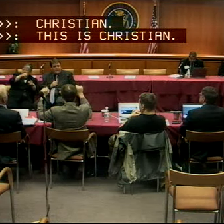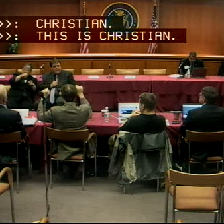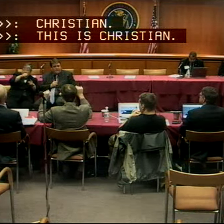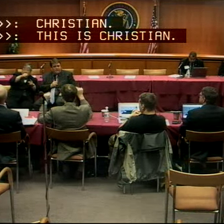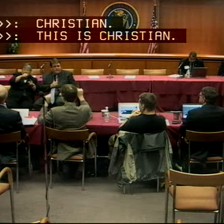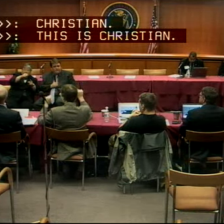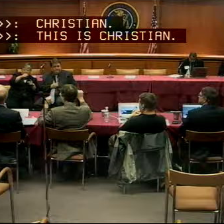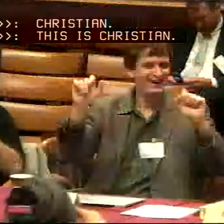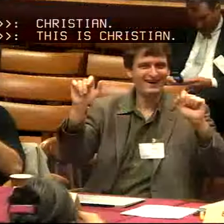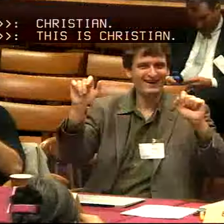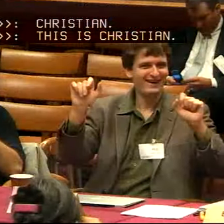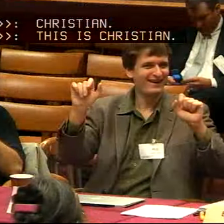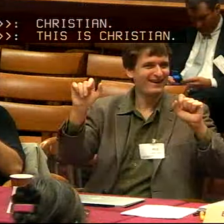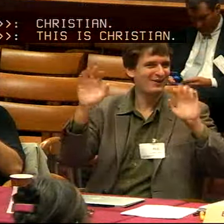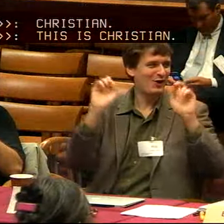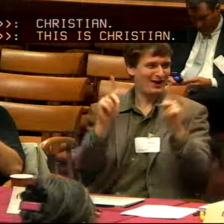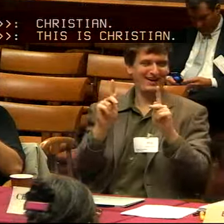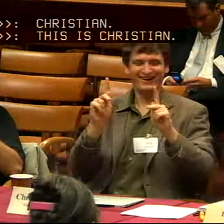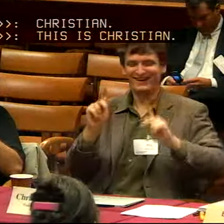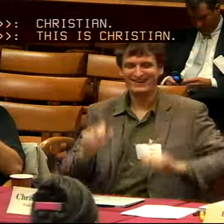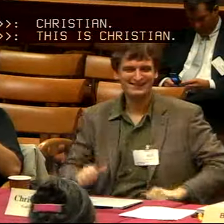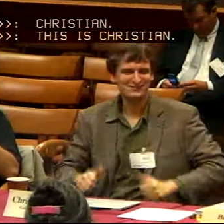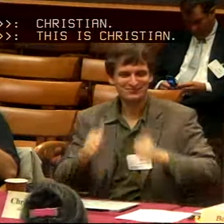on Christian. Okay.